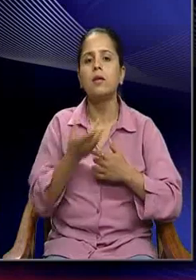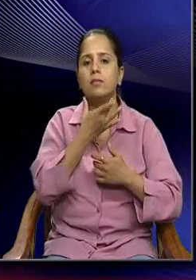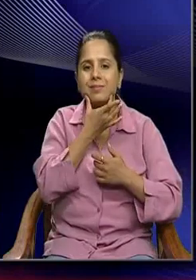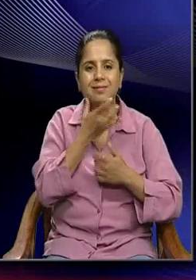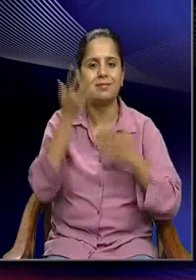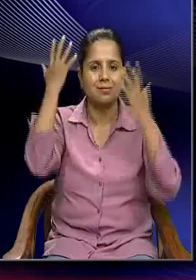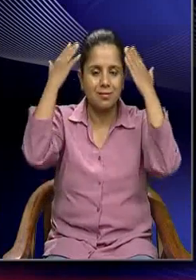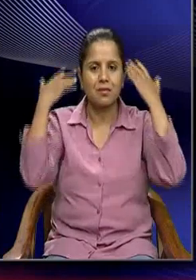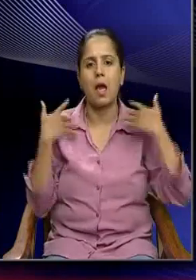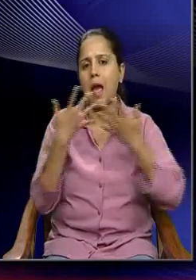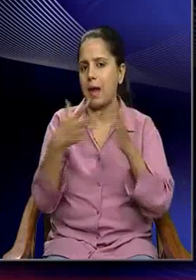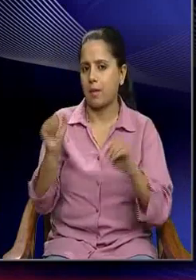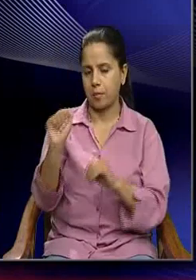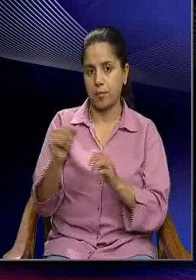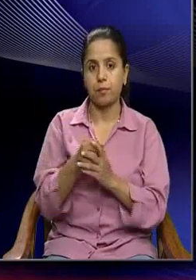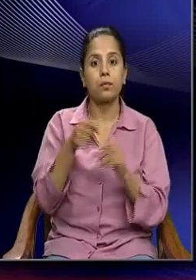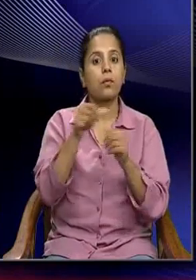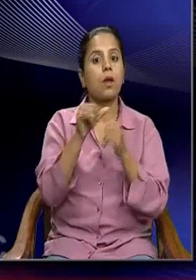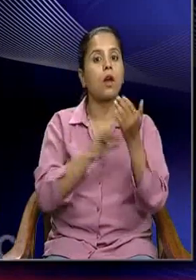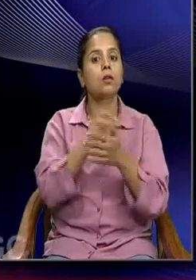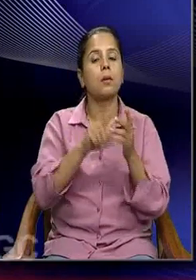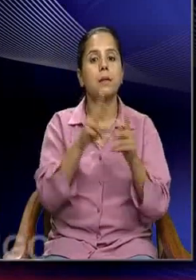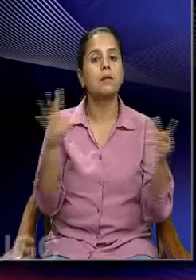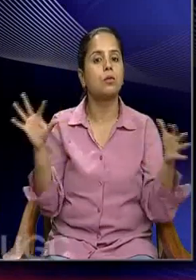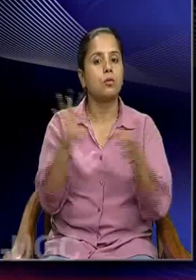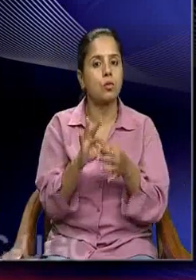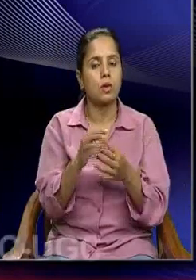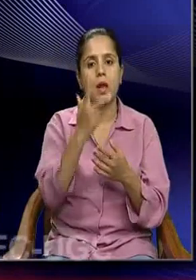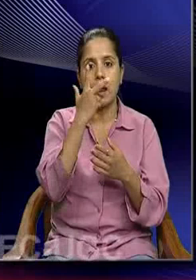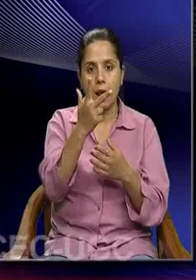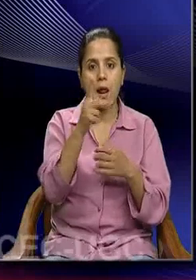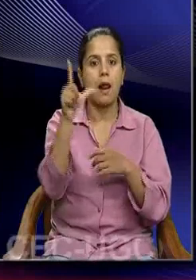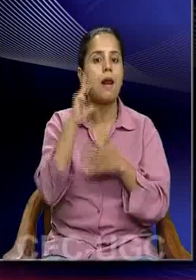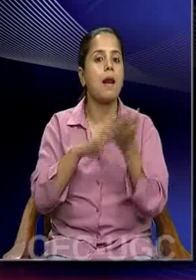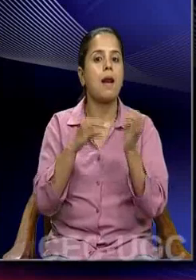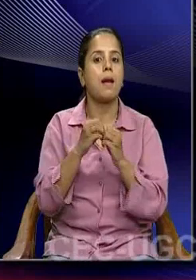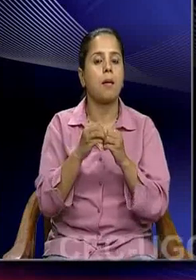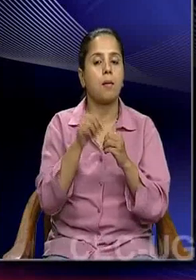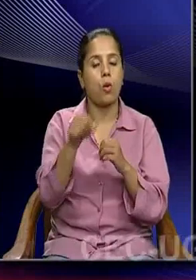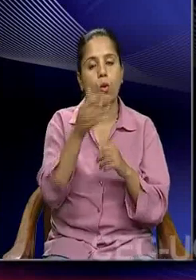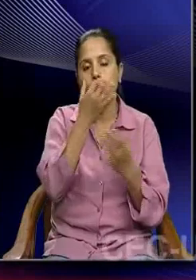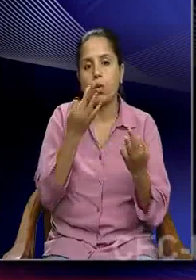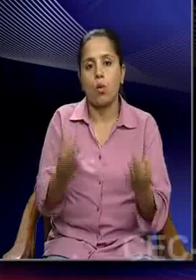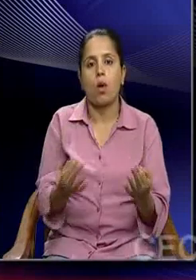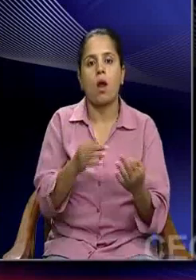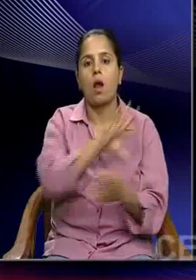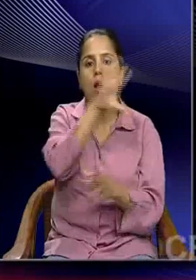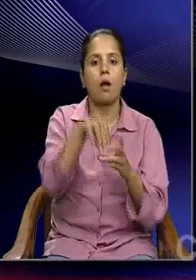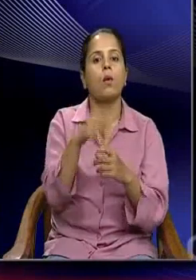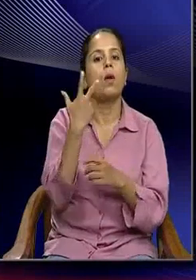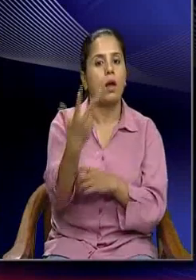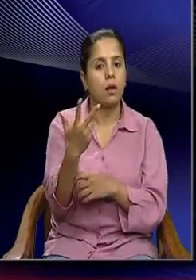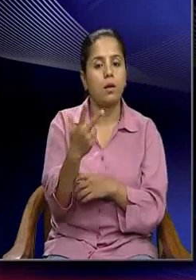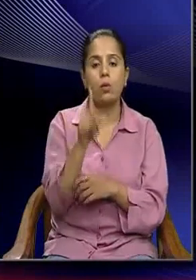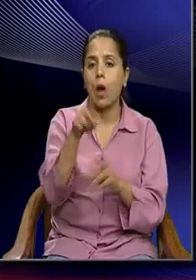Therefore, Ashtang is the union of the 8 limbs of yoga into one